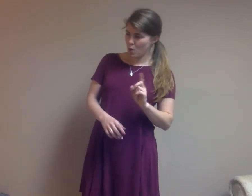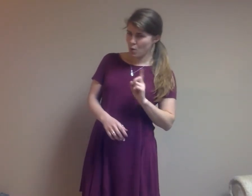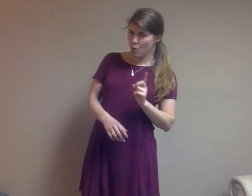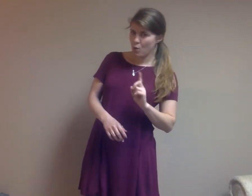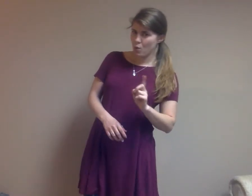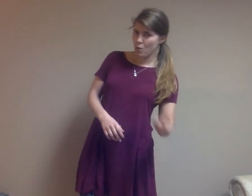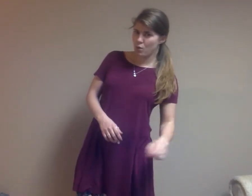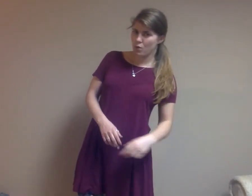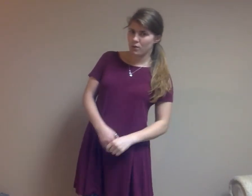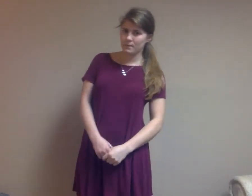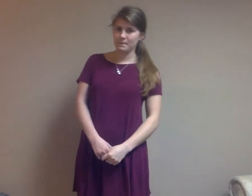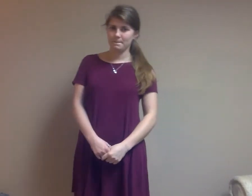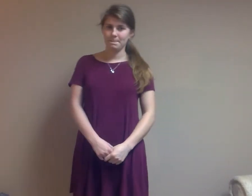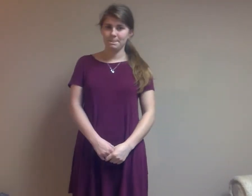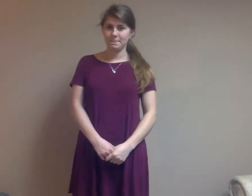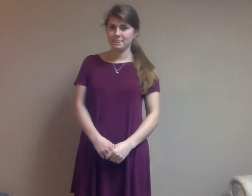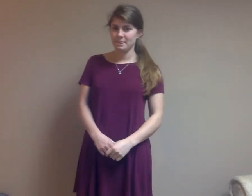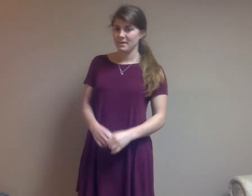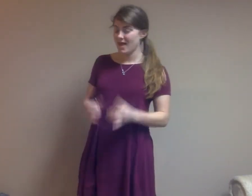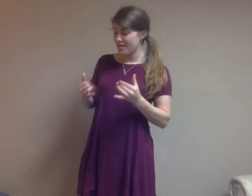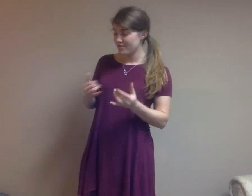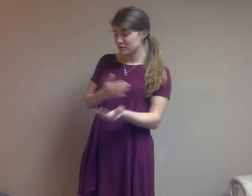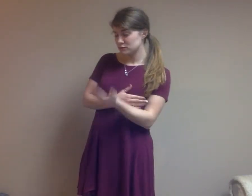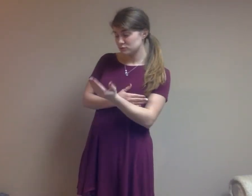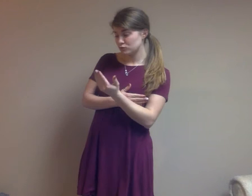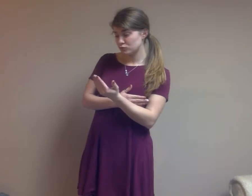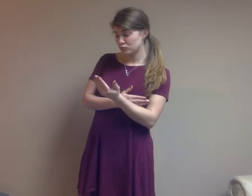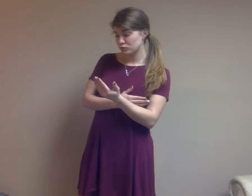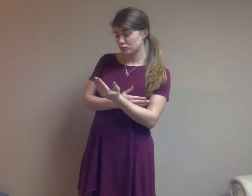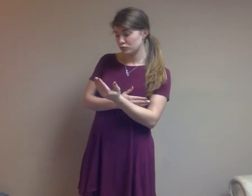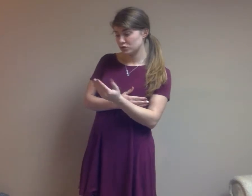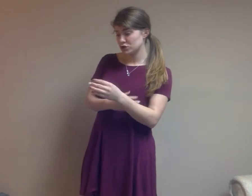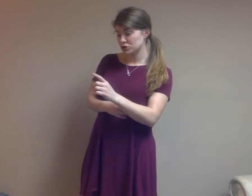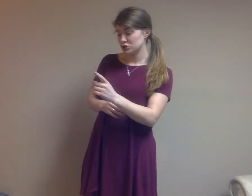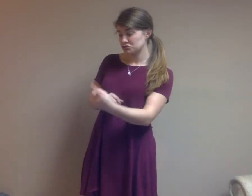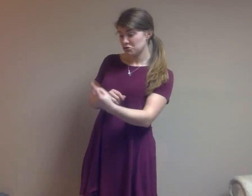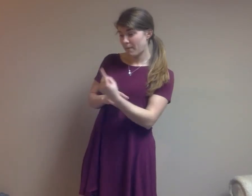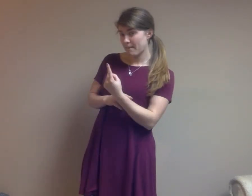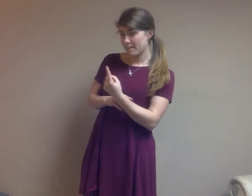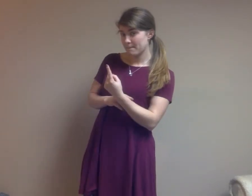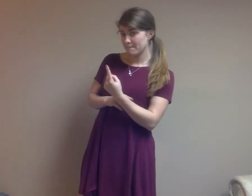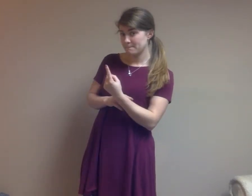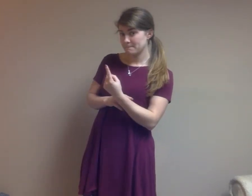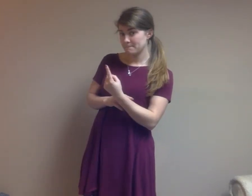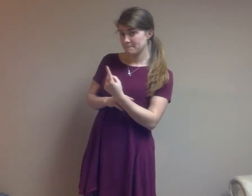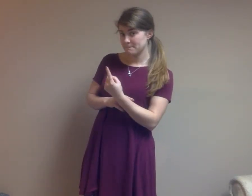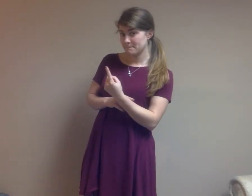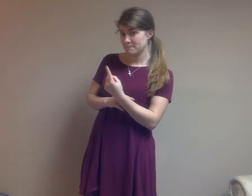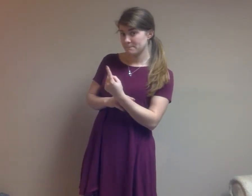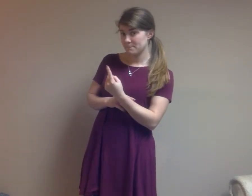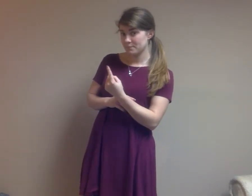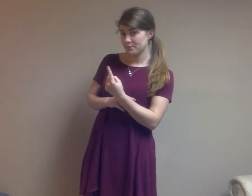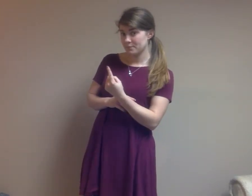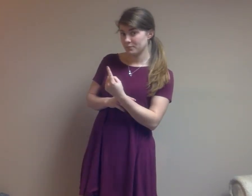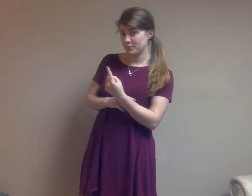been utterly miserable breakfast since she arrived. But she came up and we just had a little chat about how it's really, really normal to feel like that. It